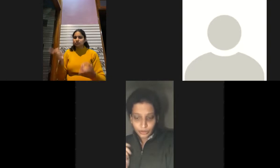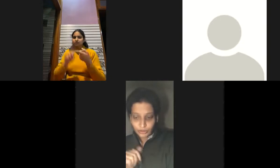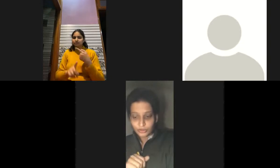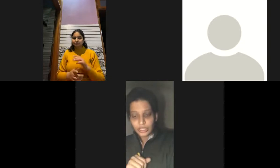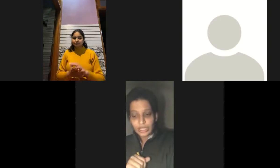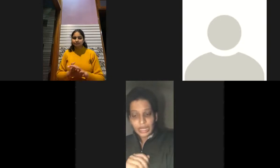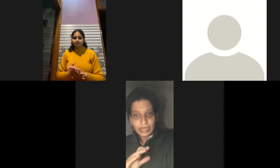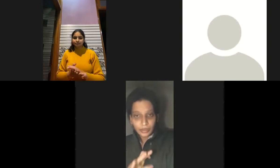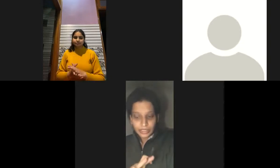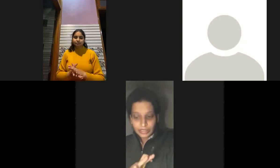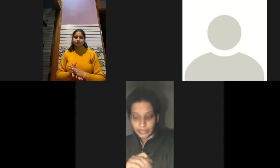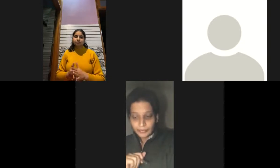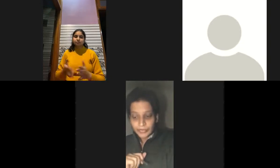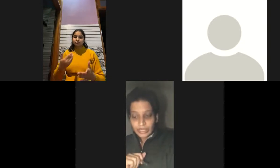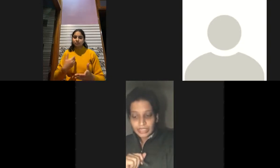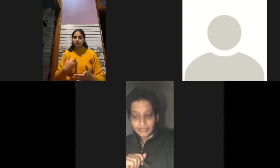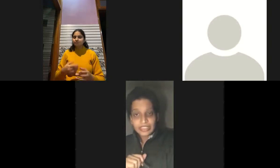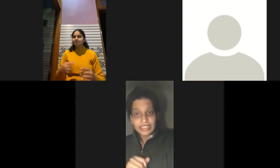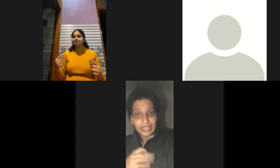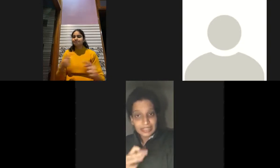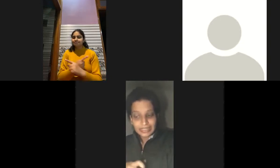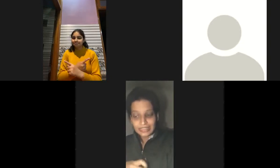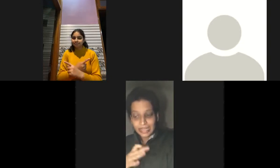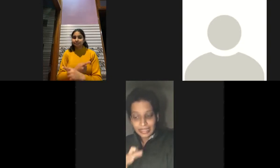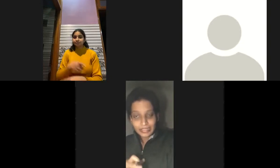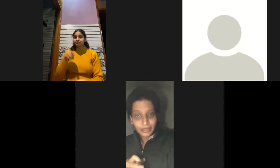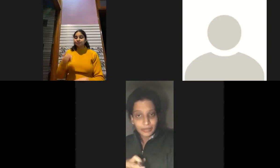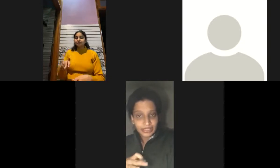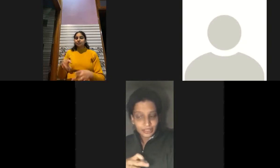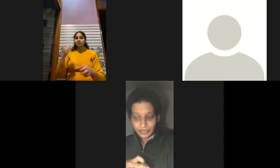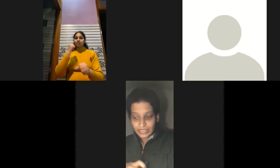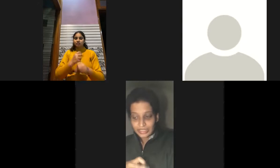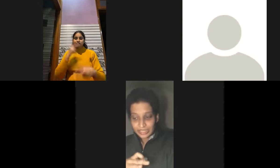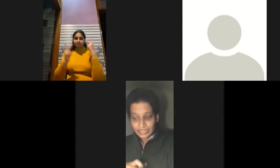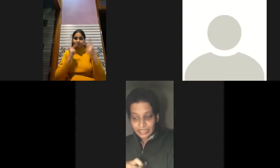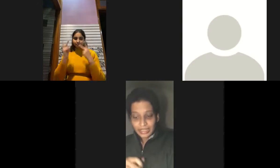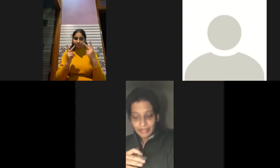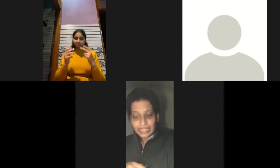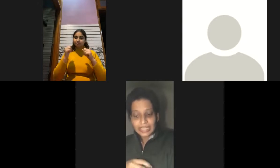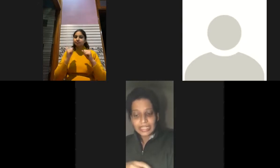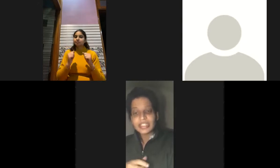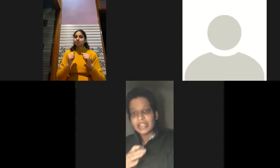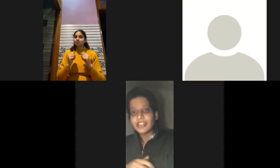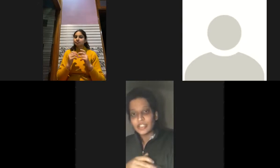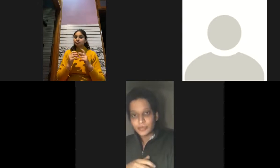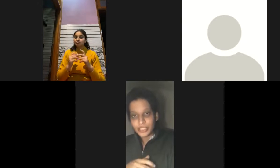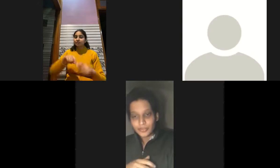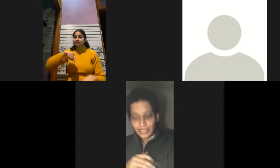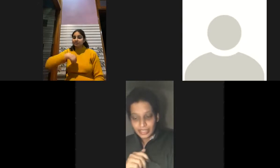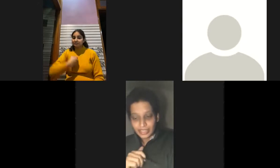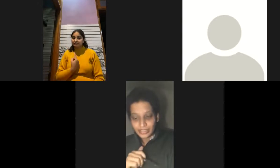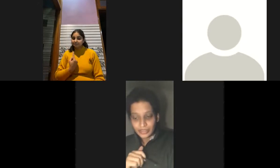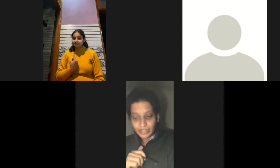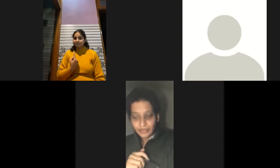Quotes. Ironically, Gulliver is othering the giants on the basis of their size, while he himself is the object